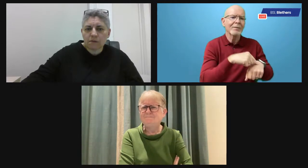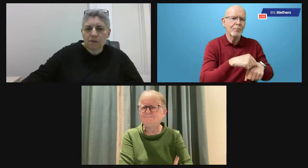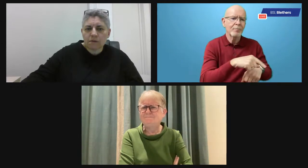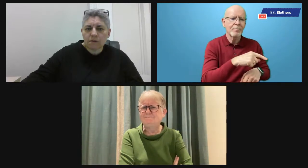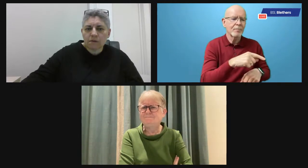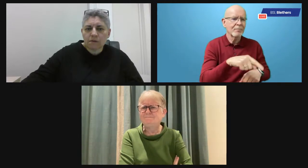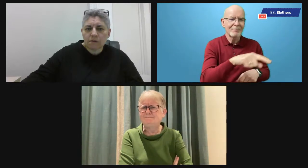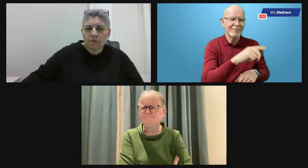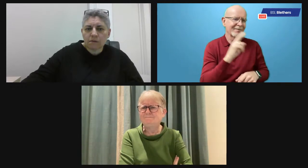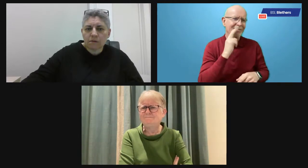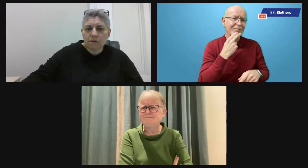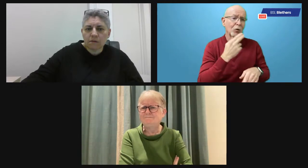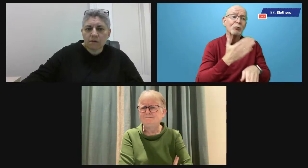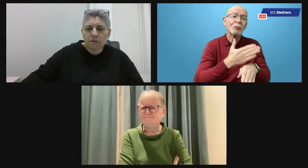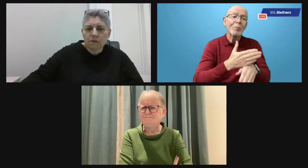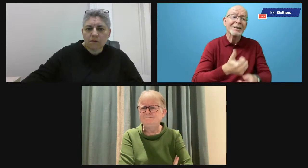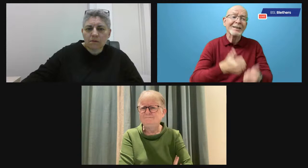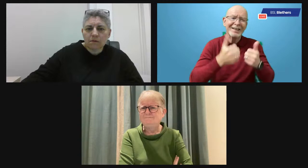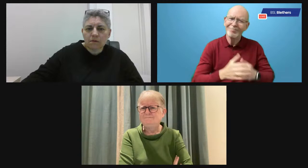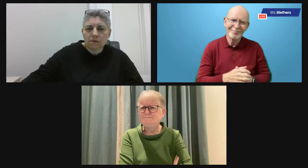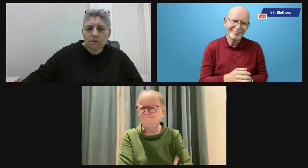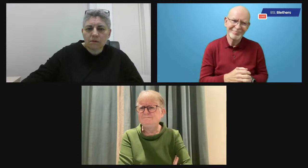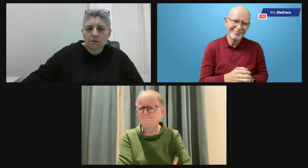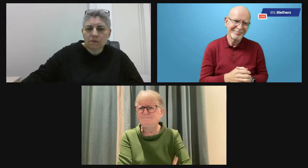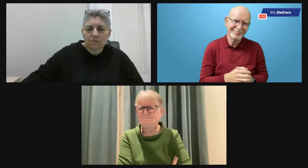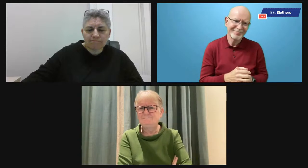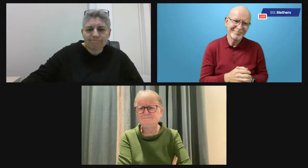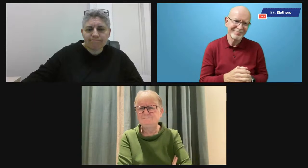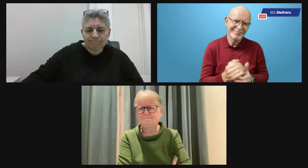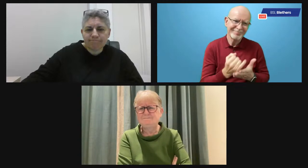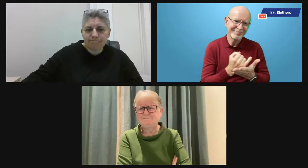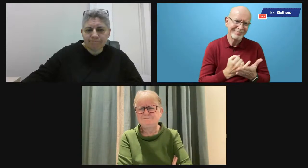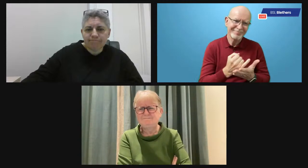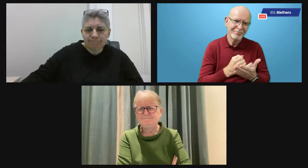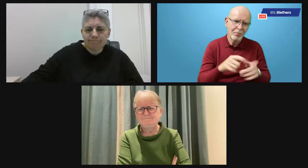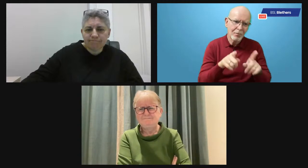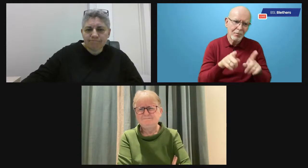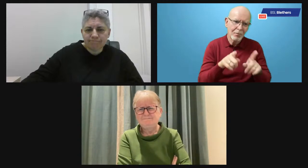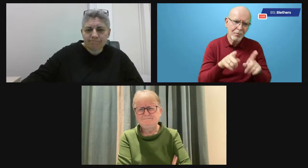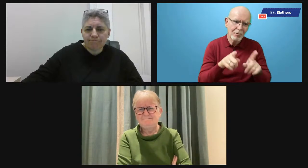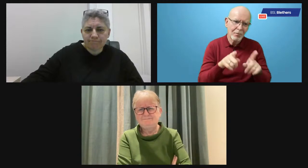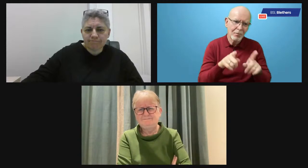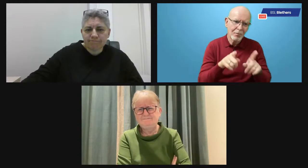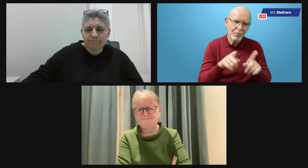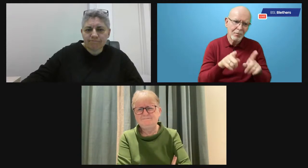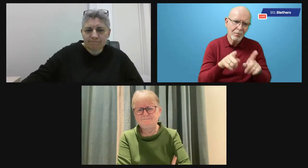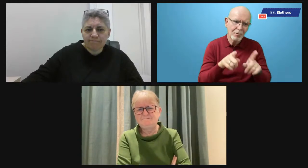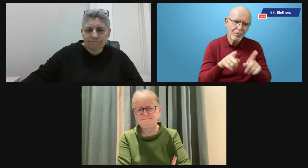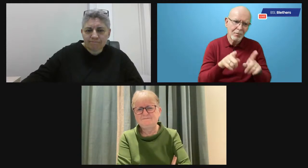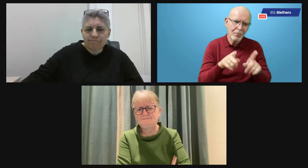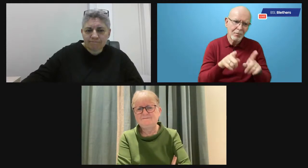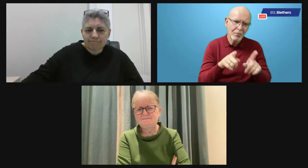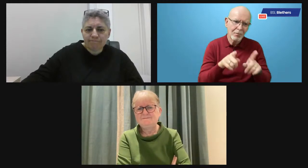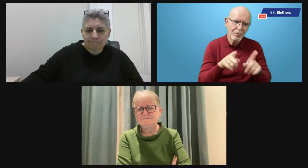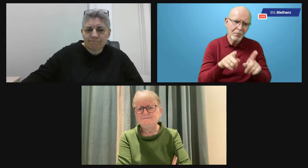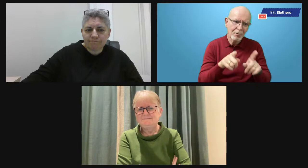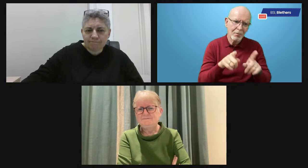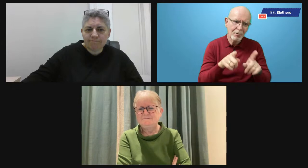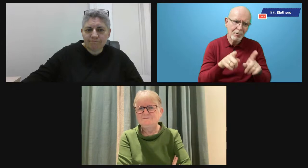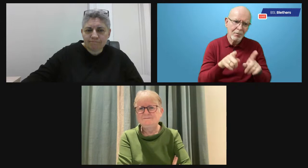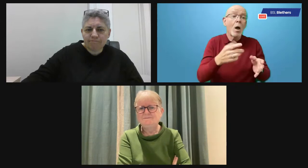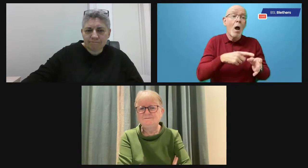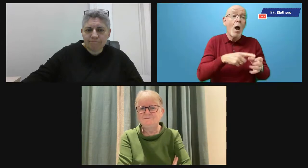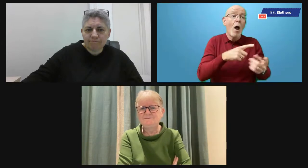whole landscape of college and university evening are changing, and also,